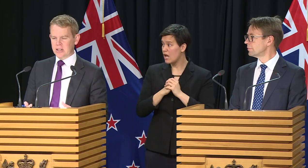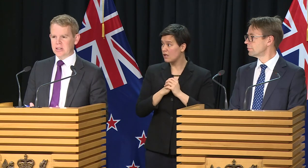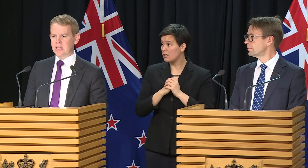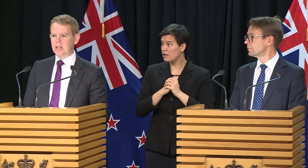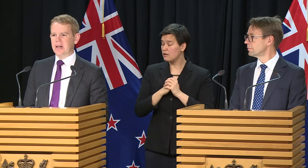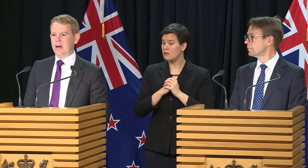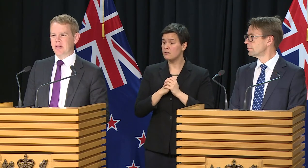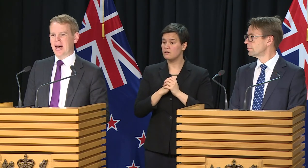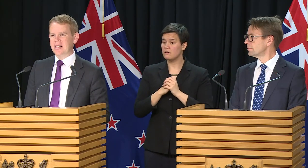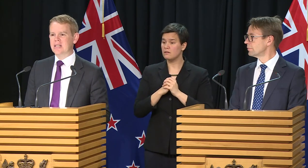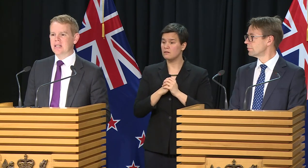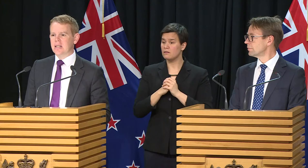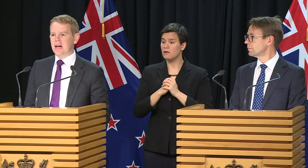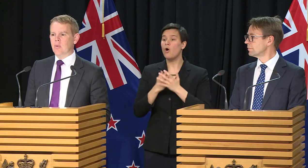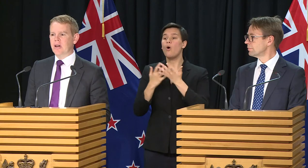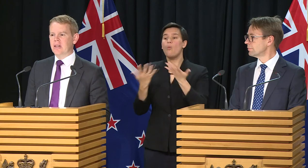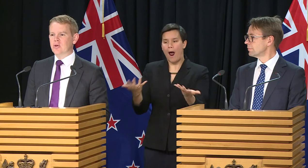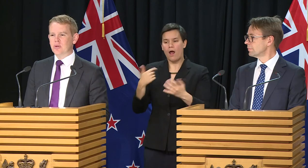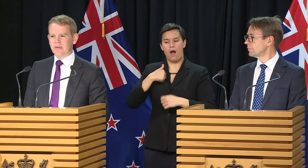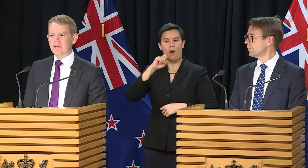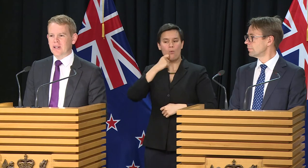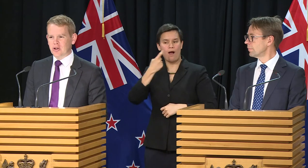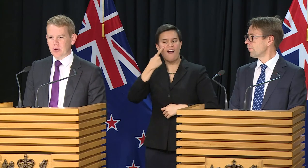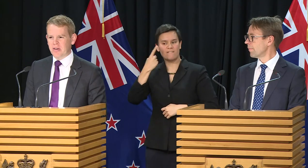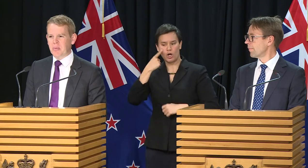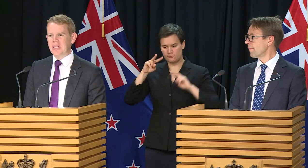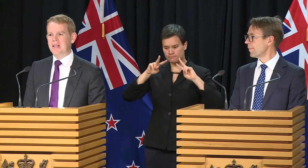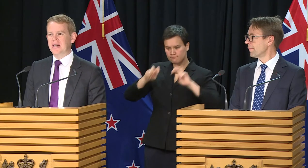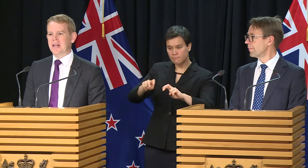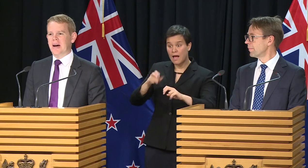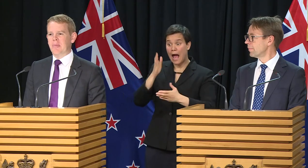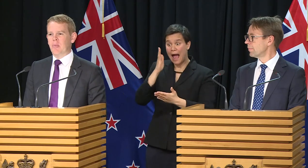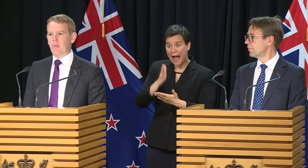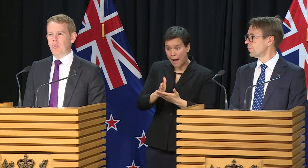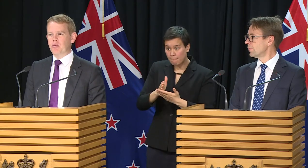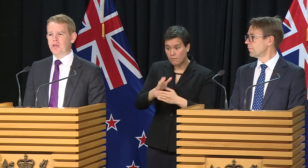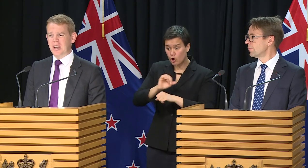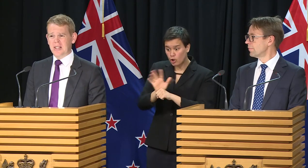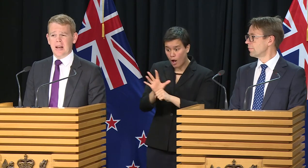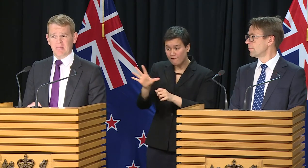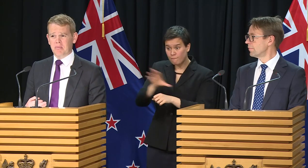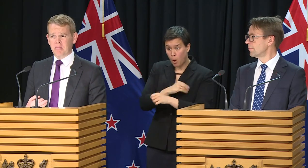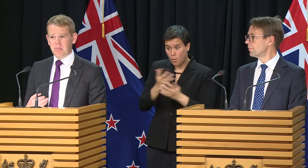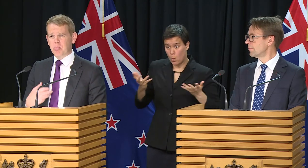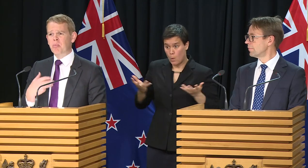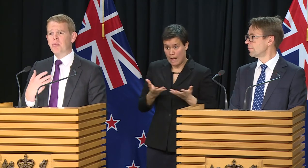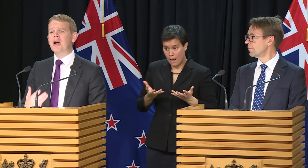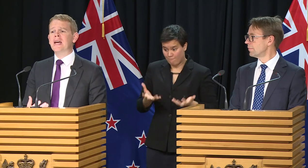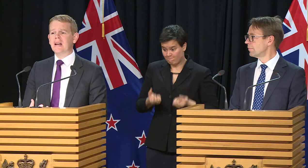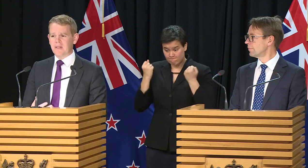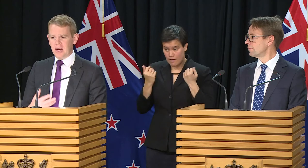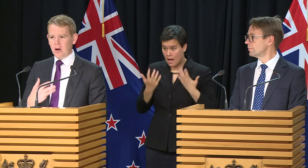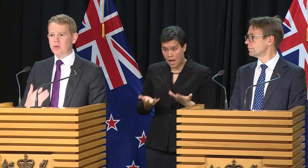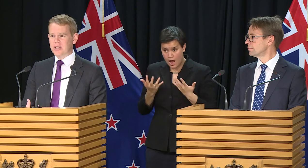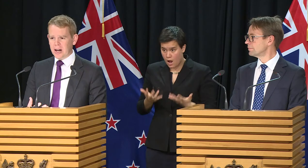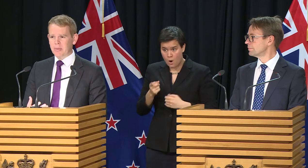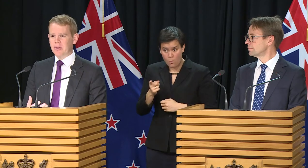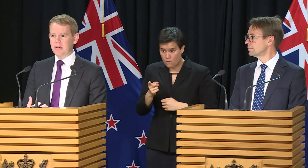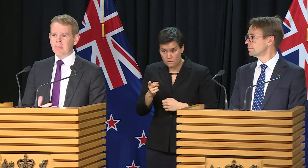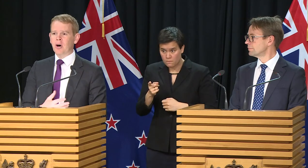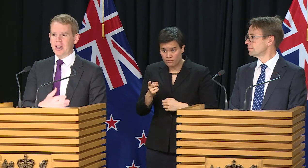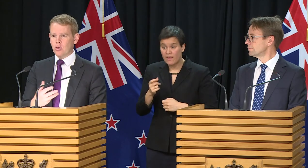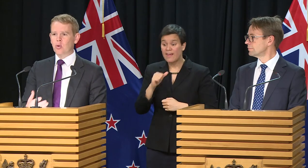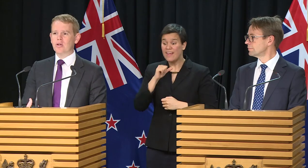most recent case, where the source of infection might have been. Does that bring anything else